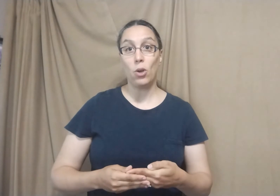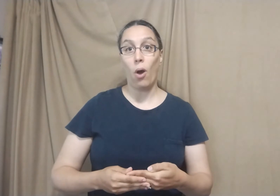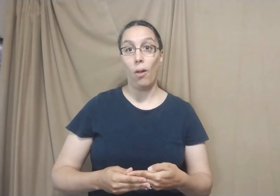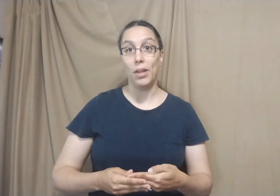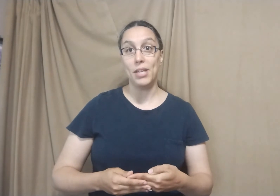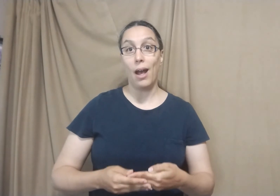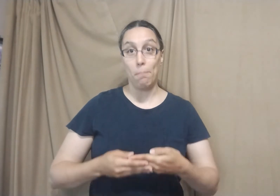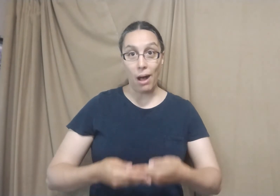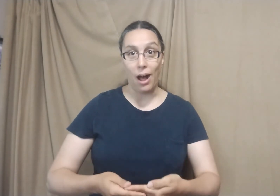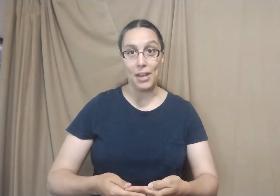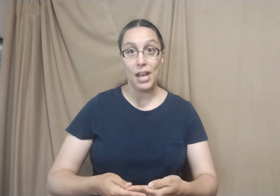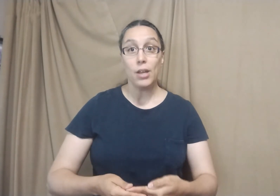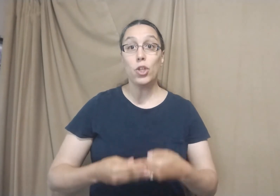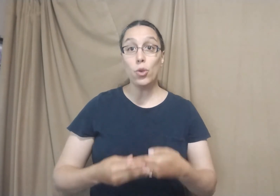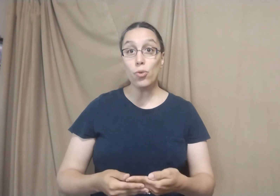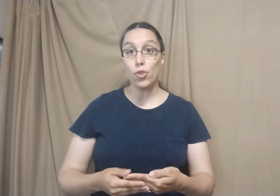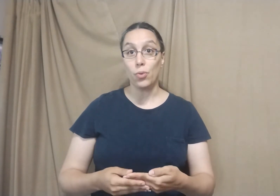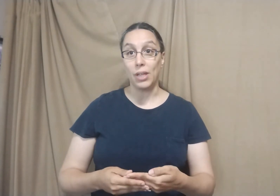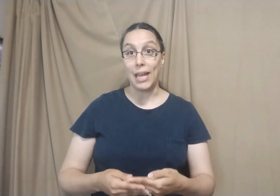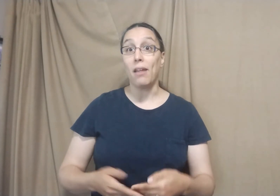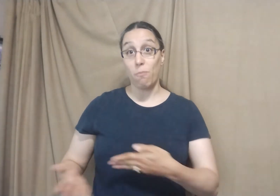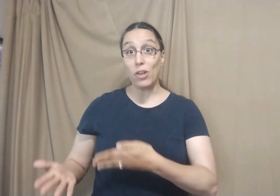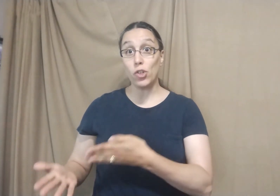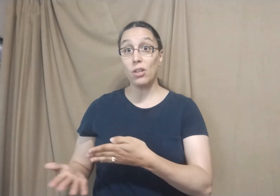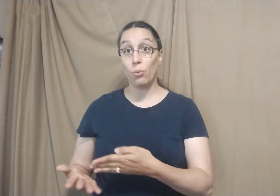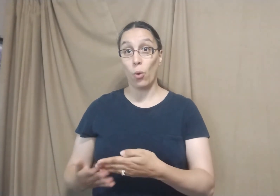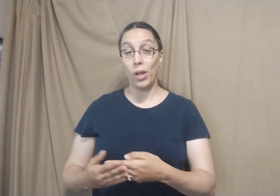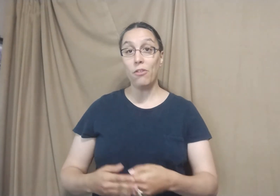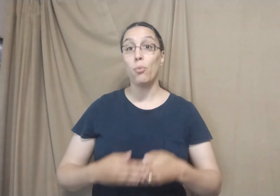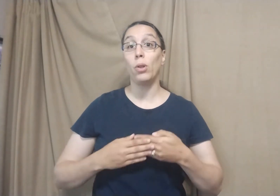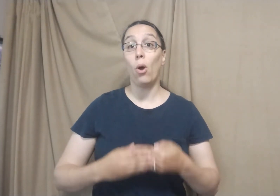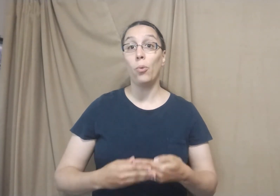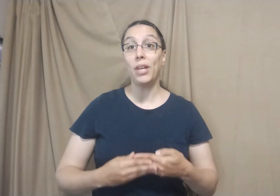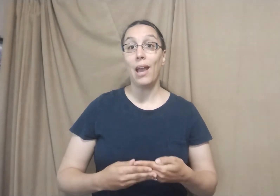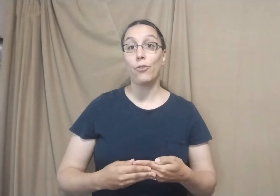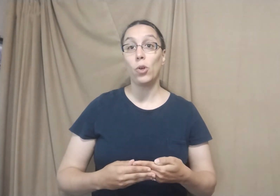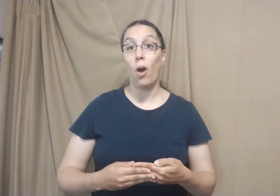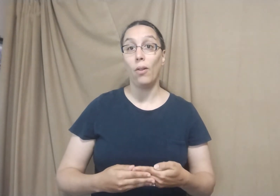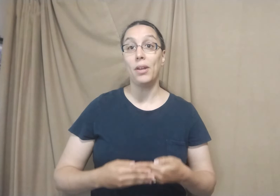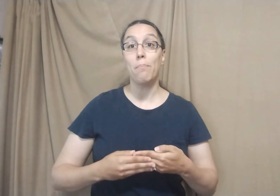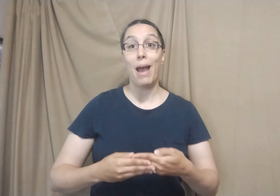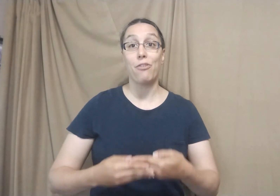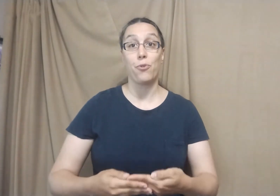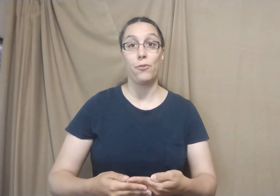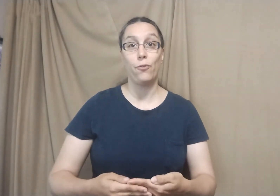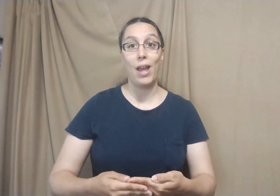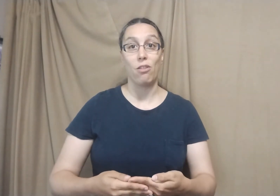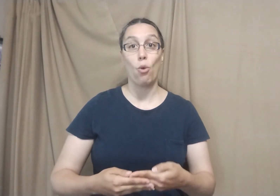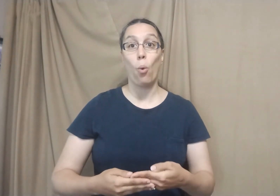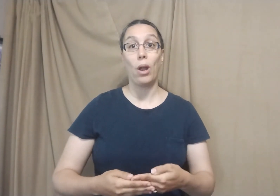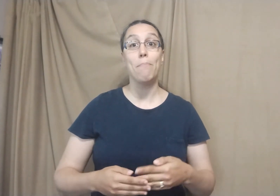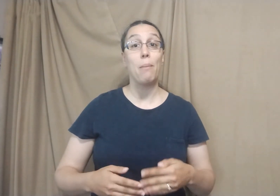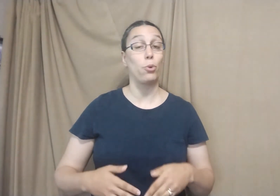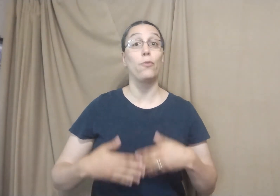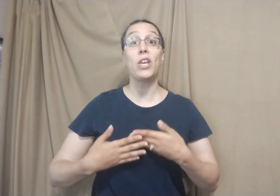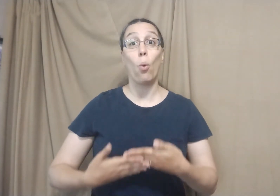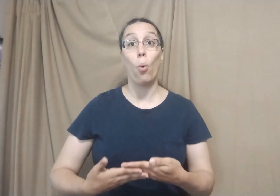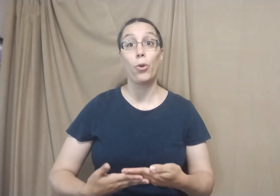call it a mod. Usually, especially the royals, will only ever call it a Master of Defense or a member of the Order